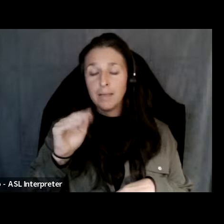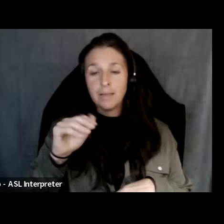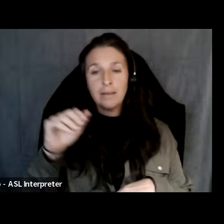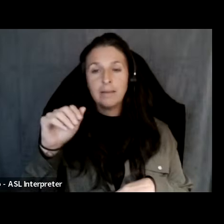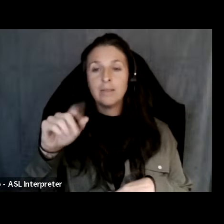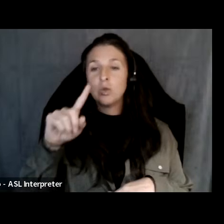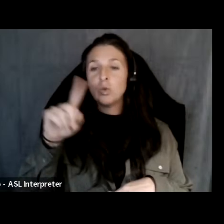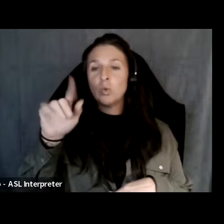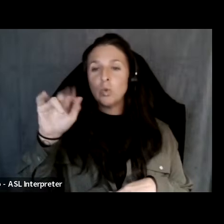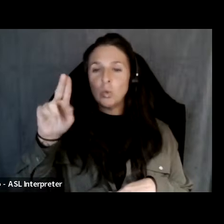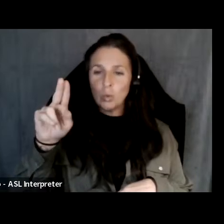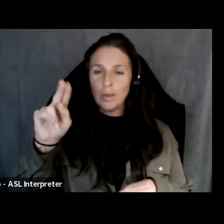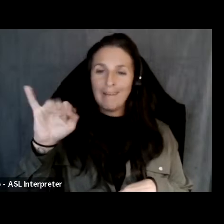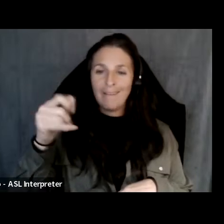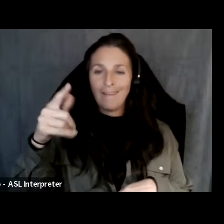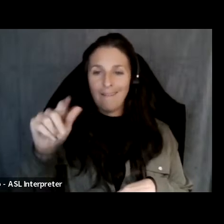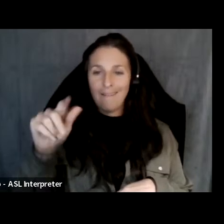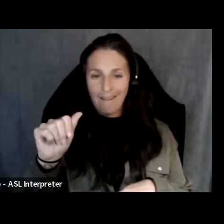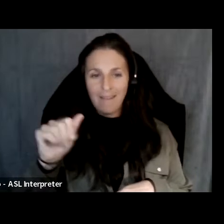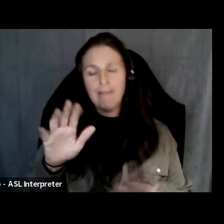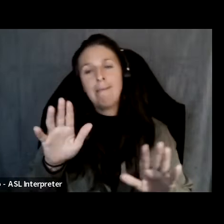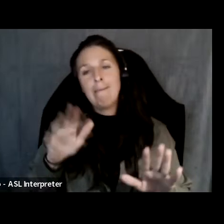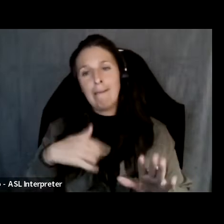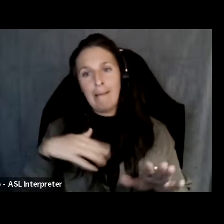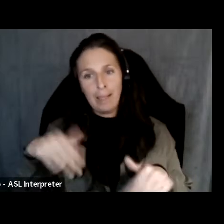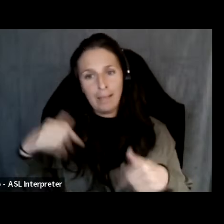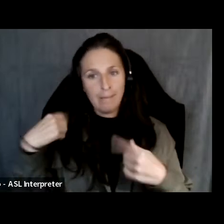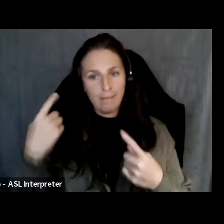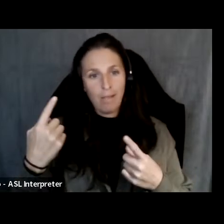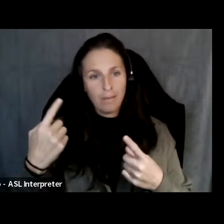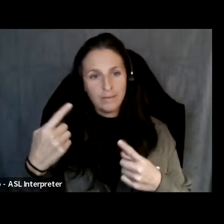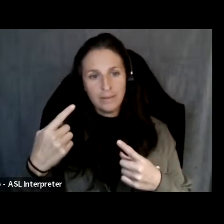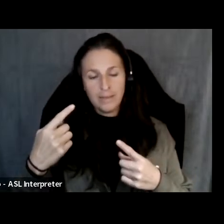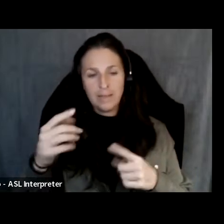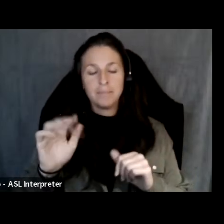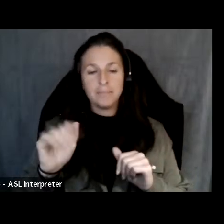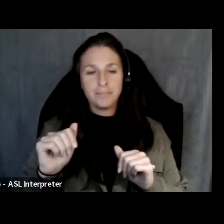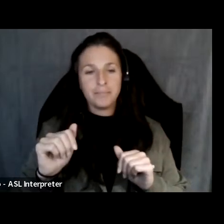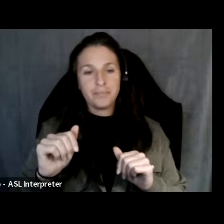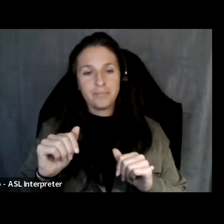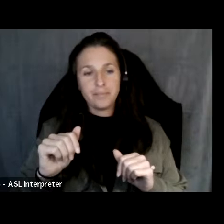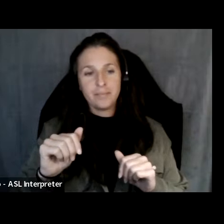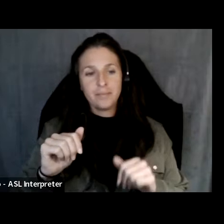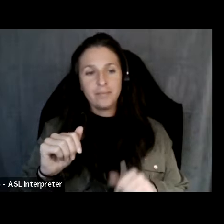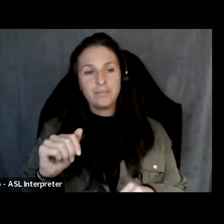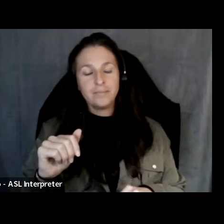Andrade Zuniga. Yeah, I haven't done this for a while, or not.